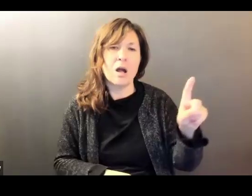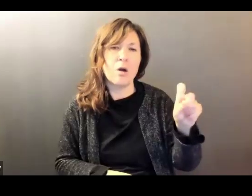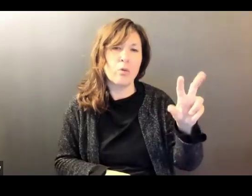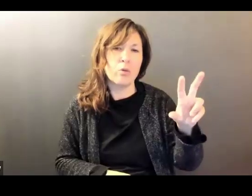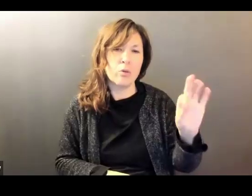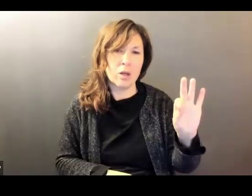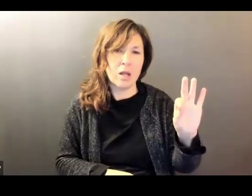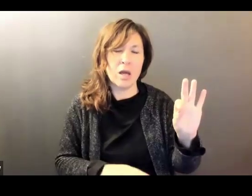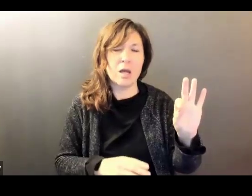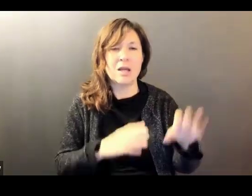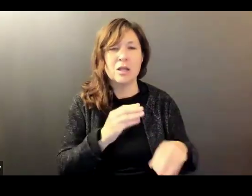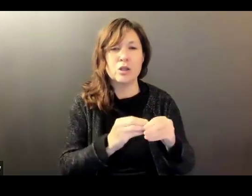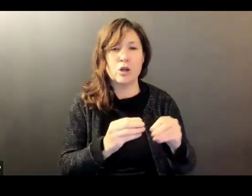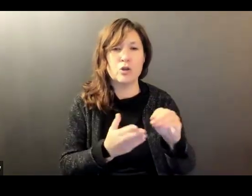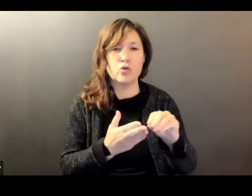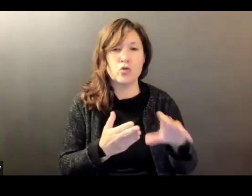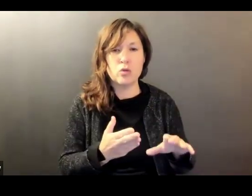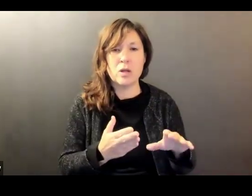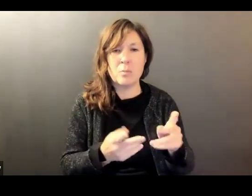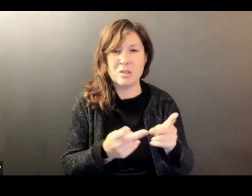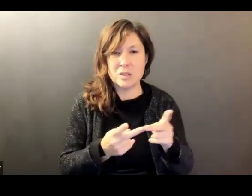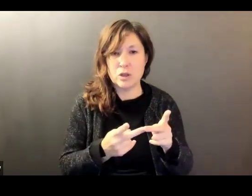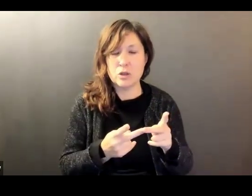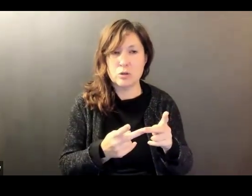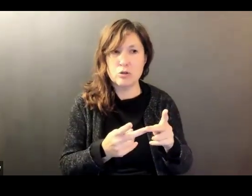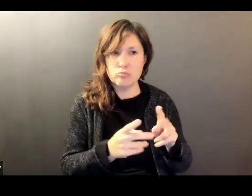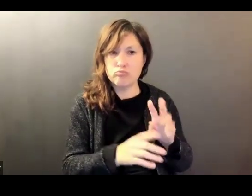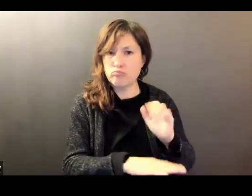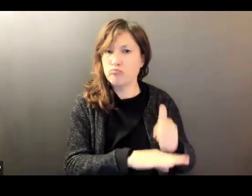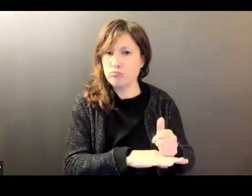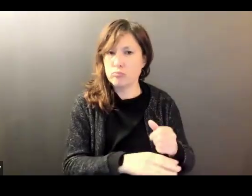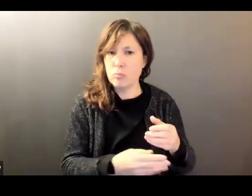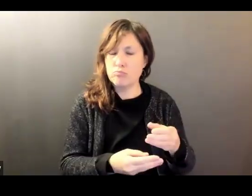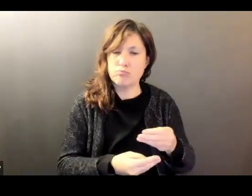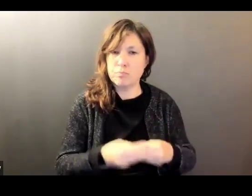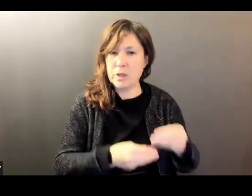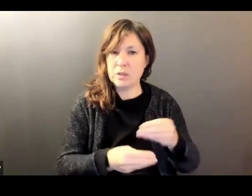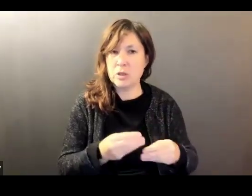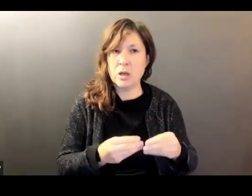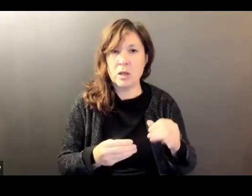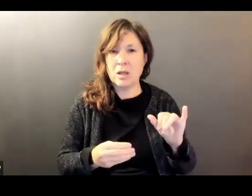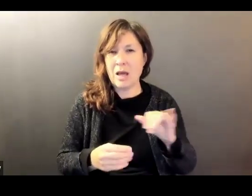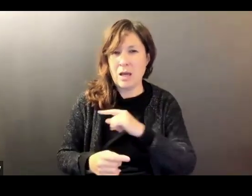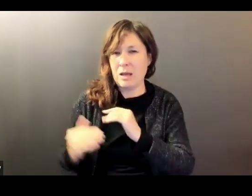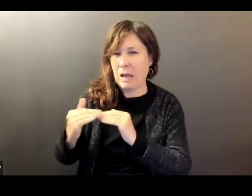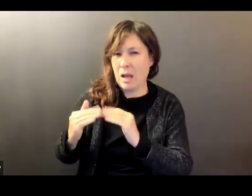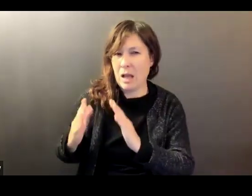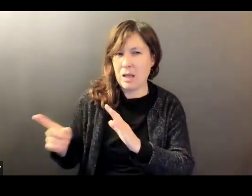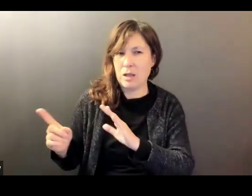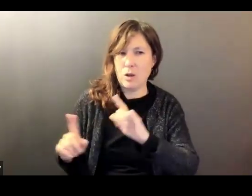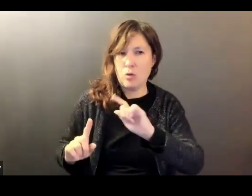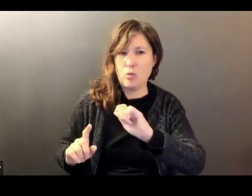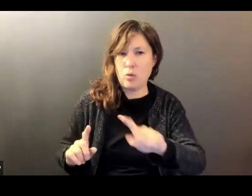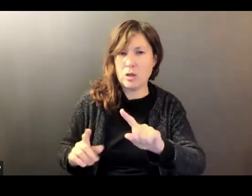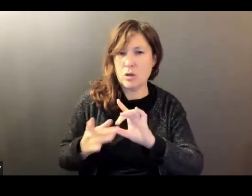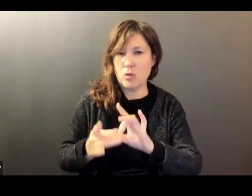student-facing positions have been allocated. Kind of also extending on my colleagues' questions specifically around high